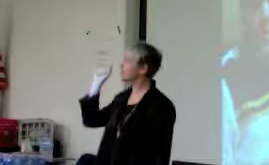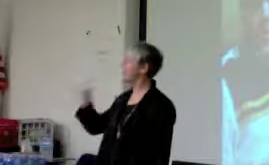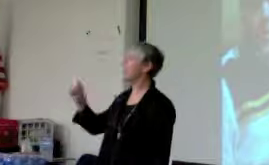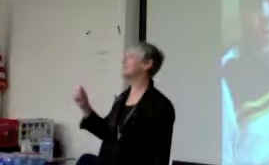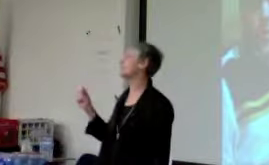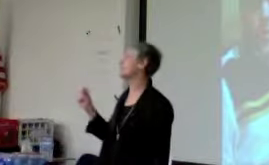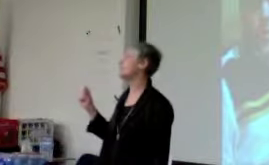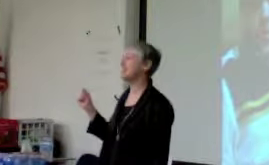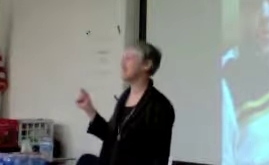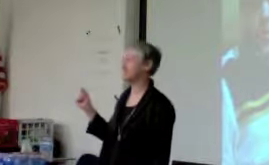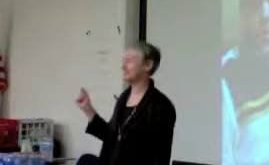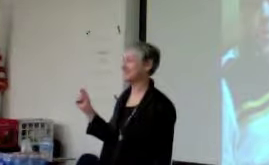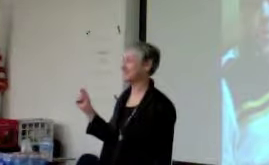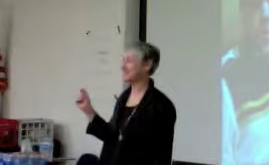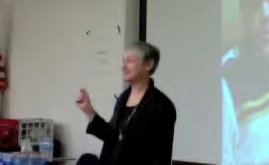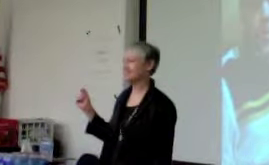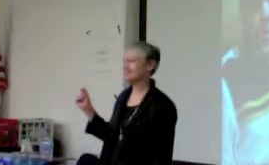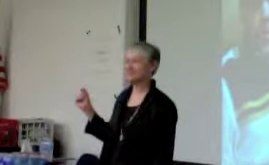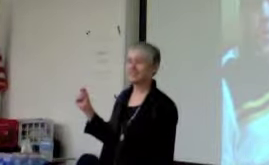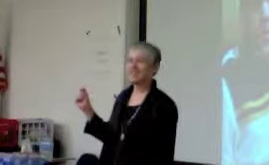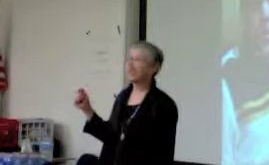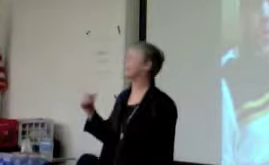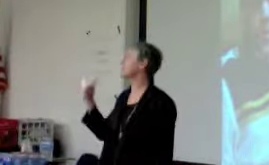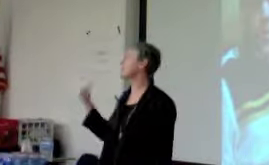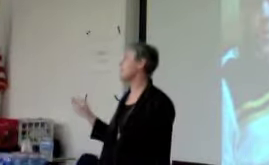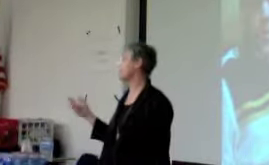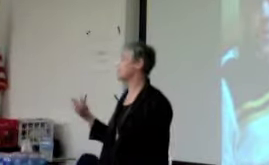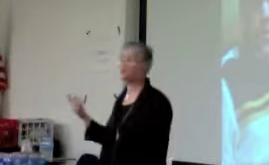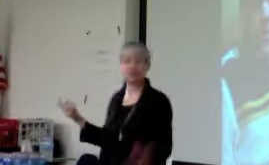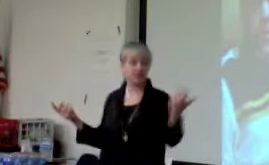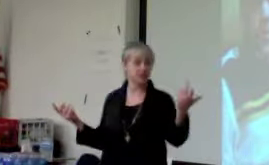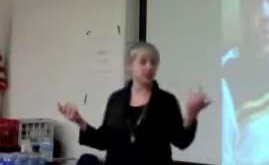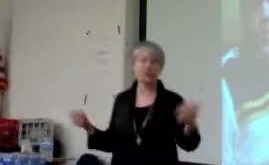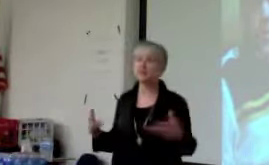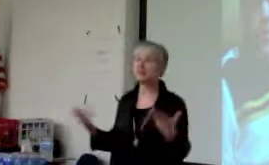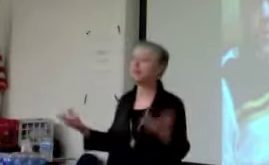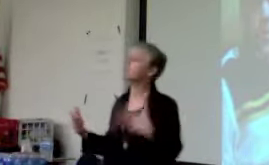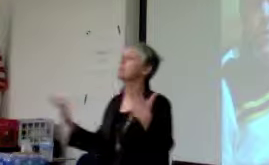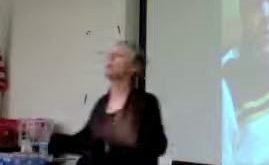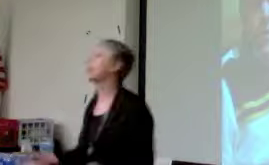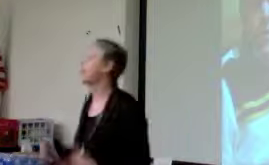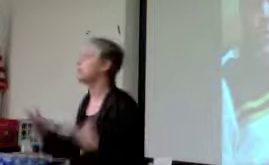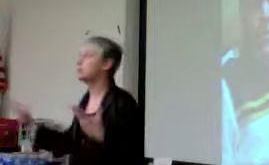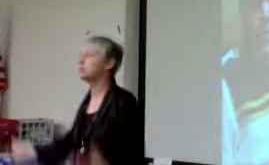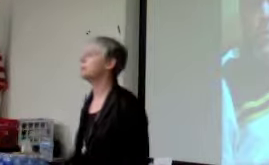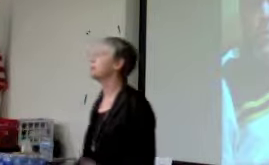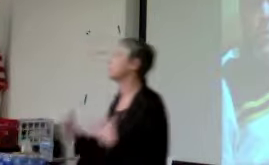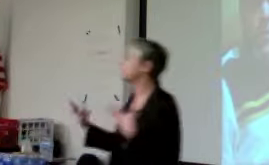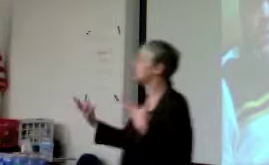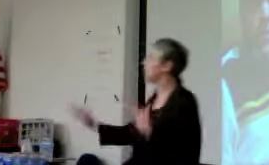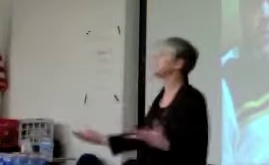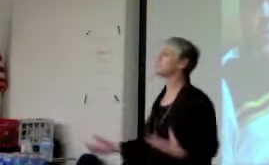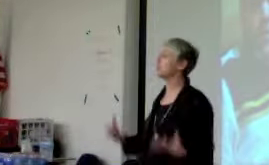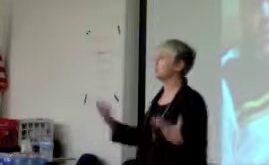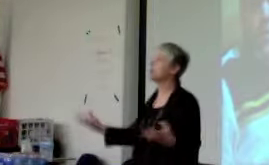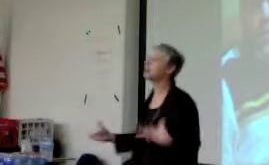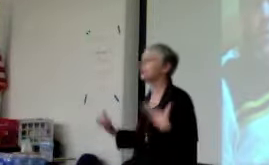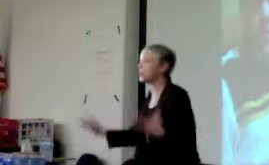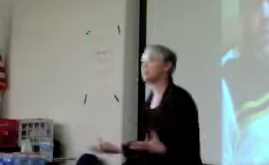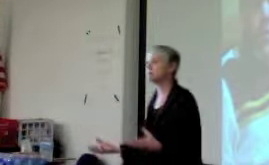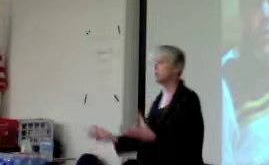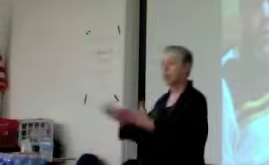Which is kind of cool and amazing. And not only that, we've said this also, and it's like going to college isn't the be-all, end-all of everything for